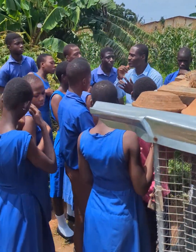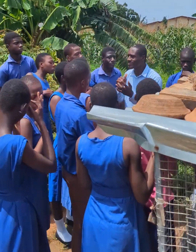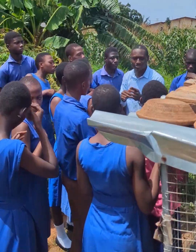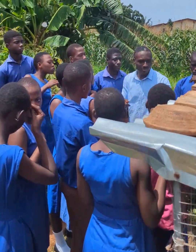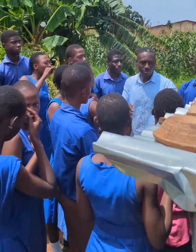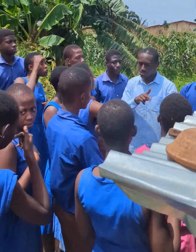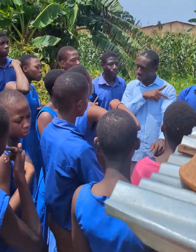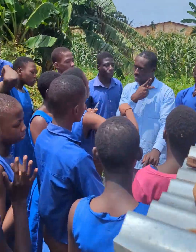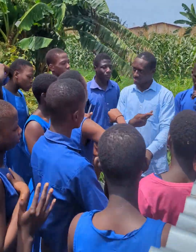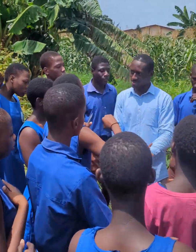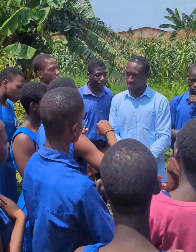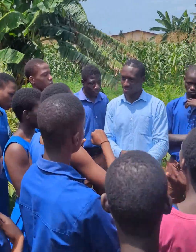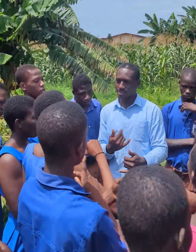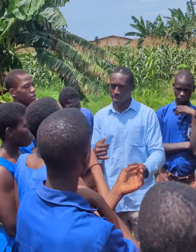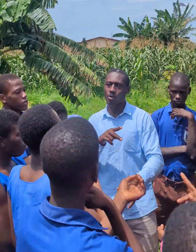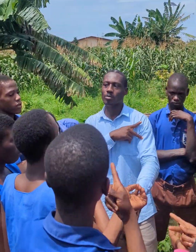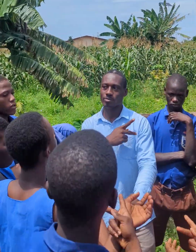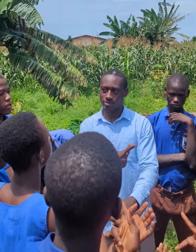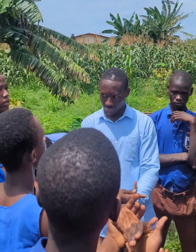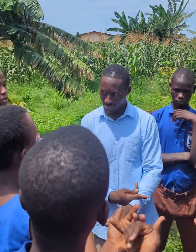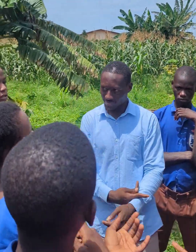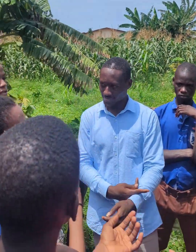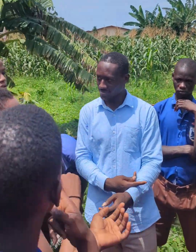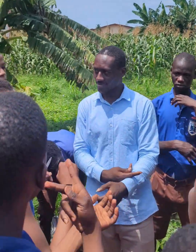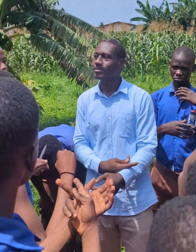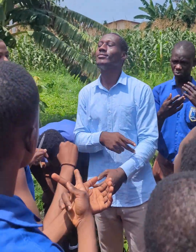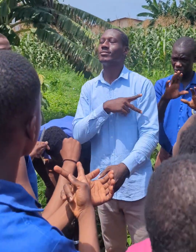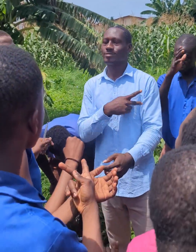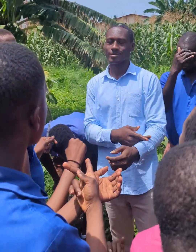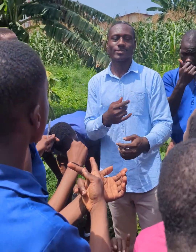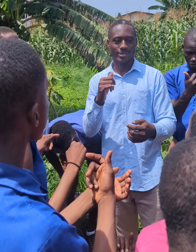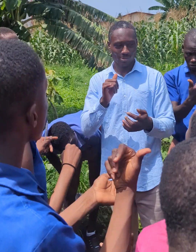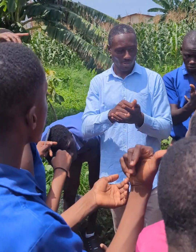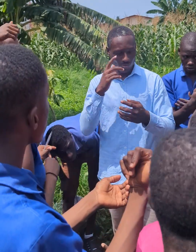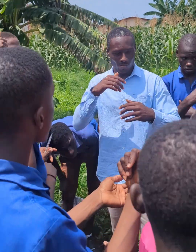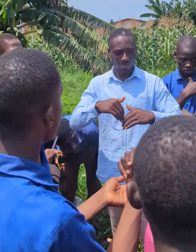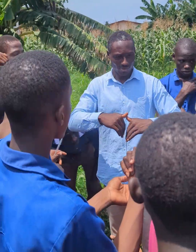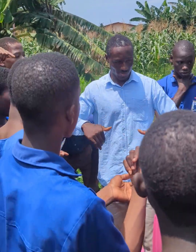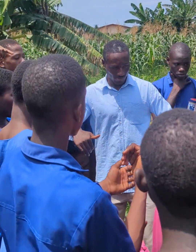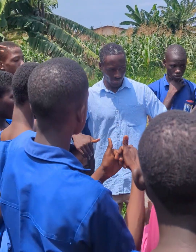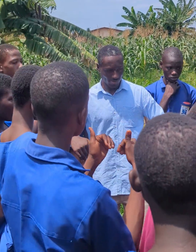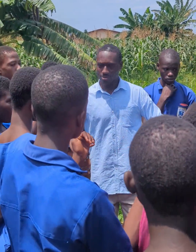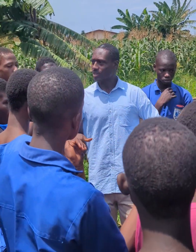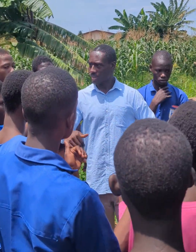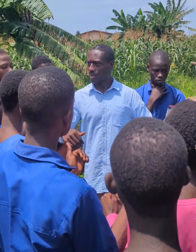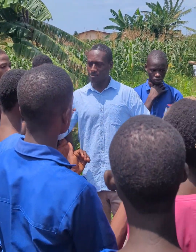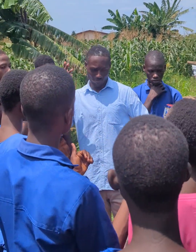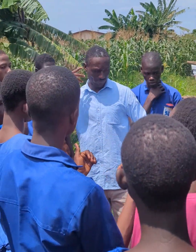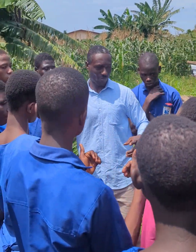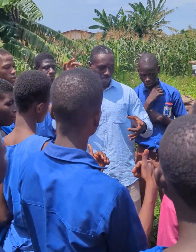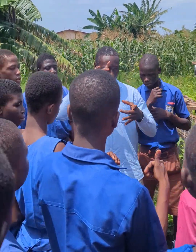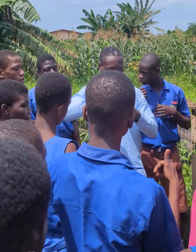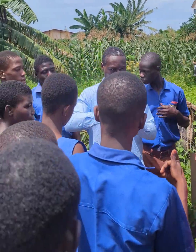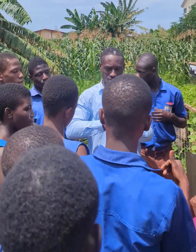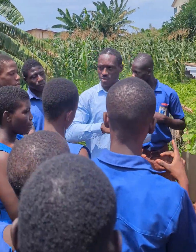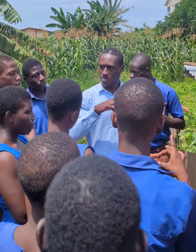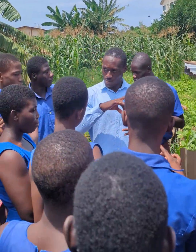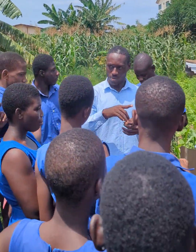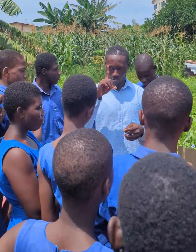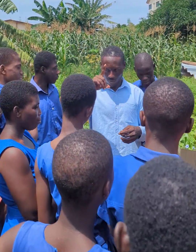environment. So they also asked about the reason why some of the rabbits were separated. And I told them that a